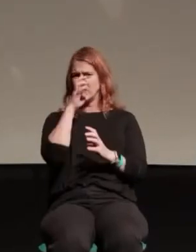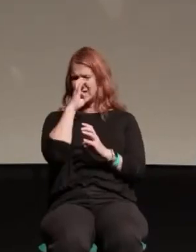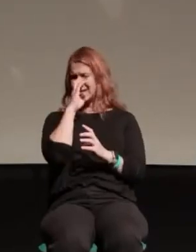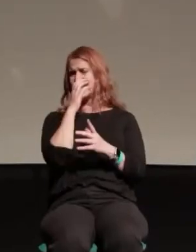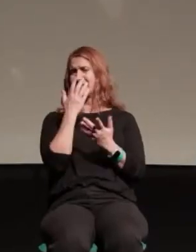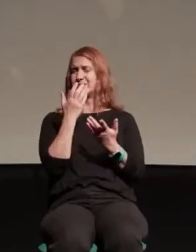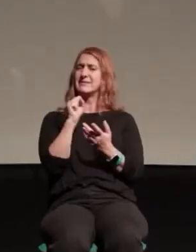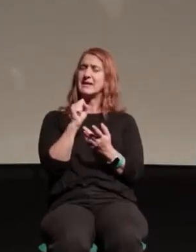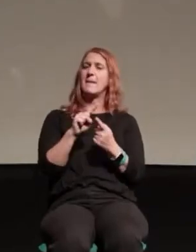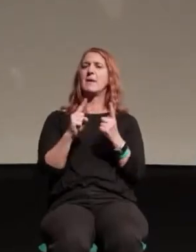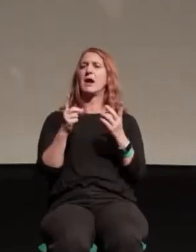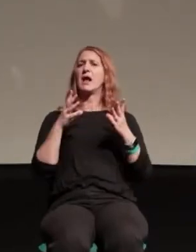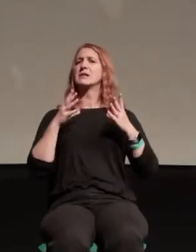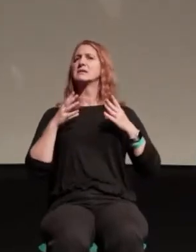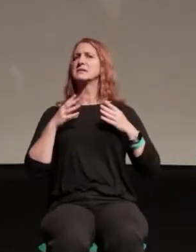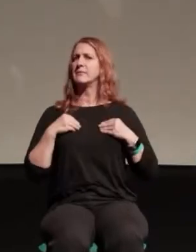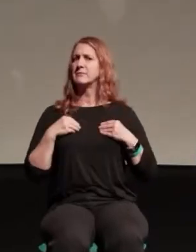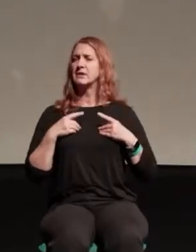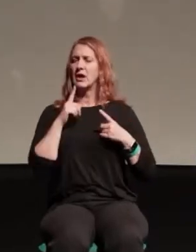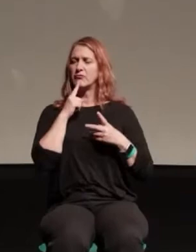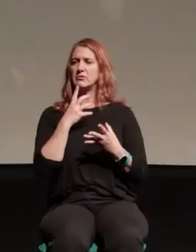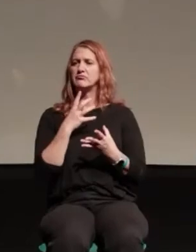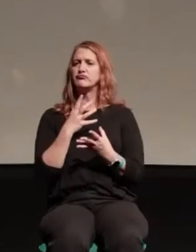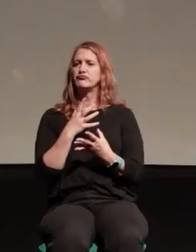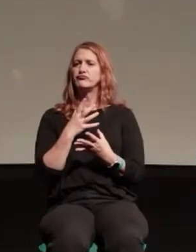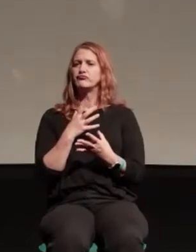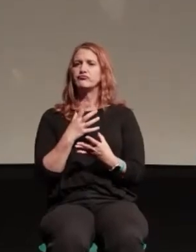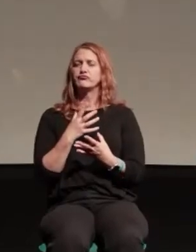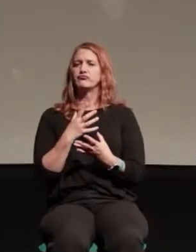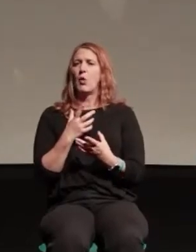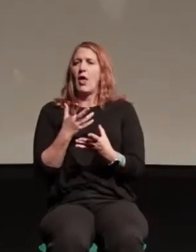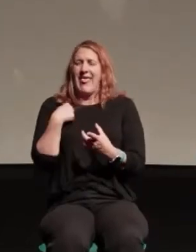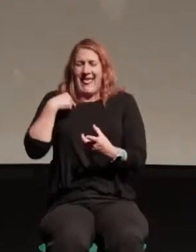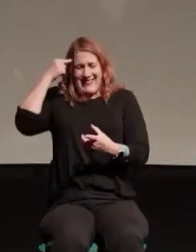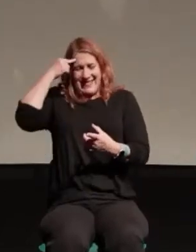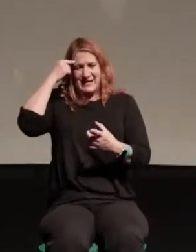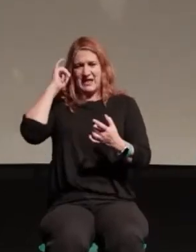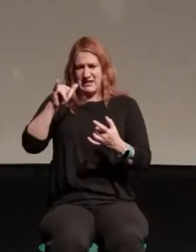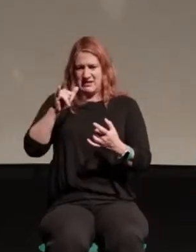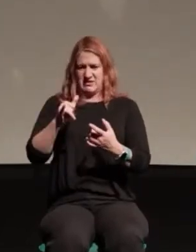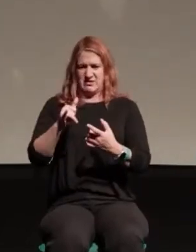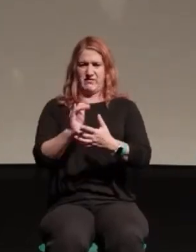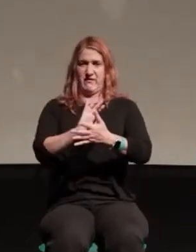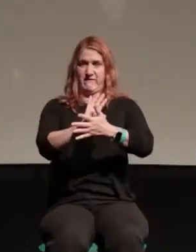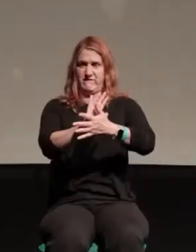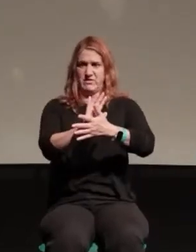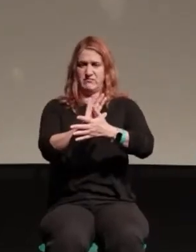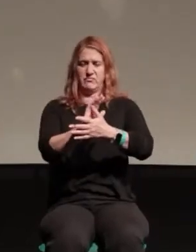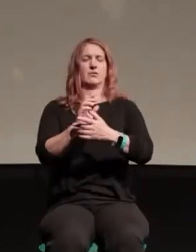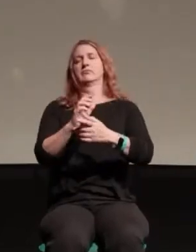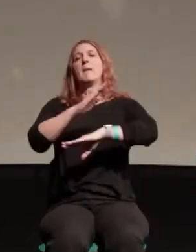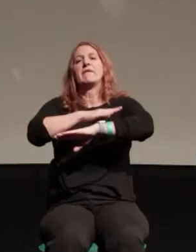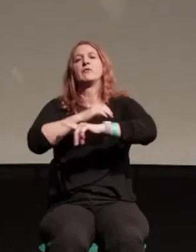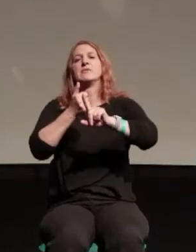I lean into embracing, like Abby was saying, yes, it's more restrictive than a commercial streaming platform that has no